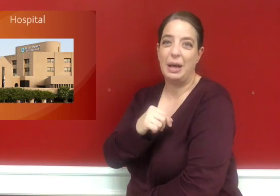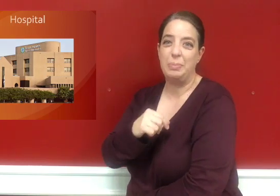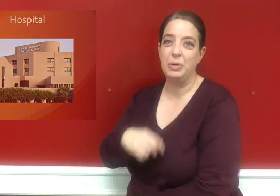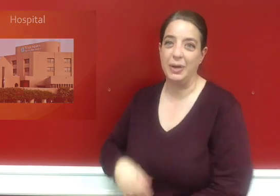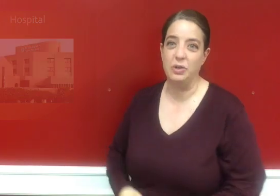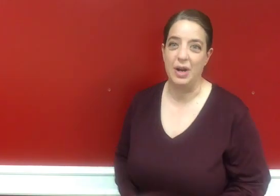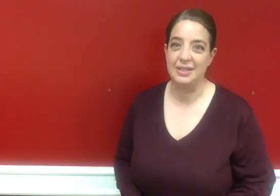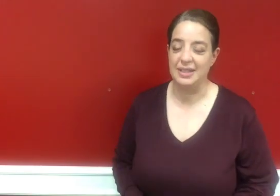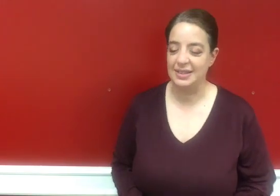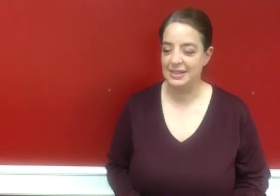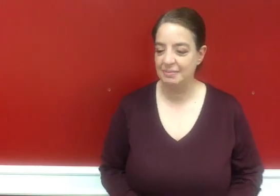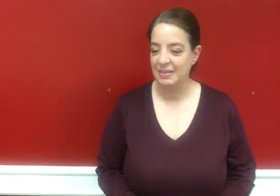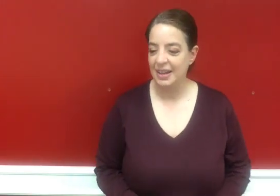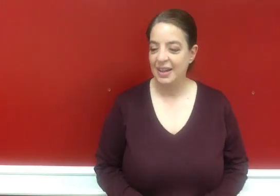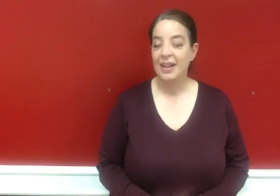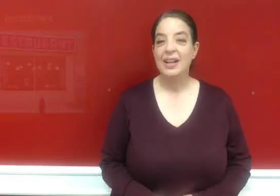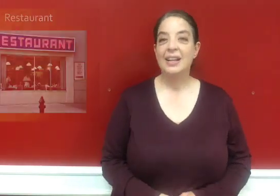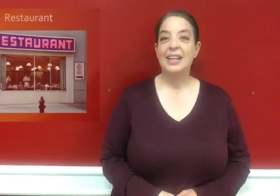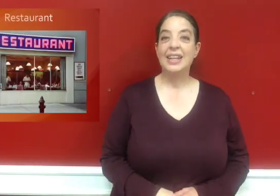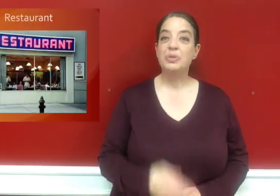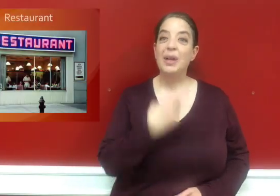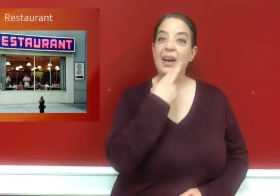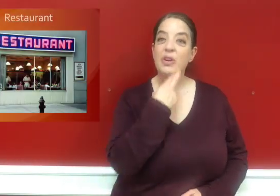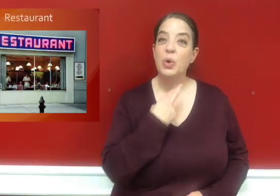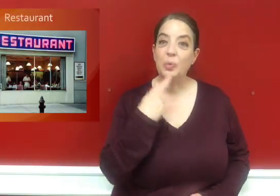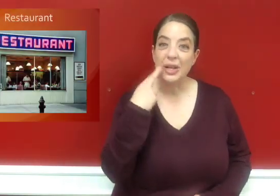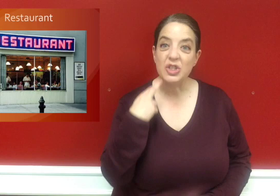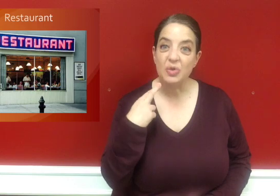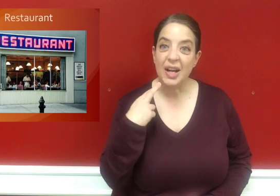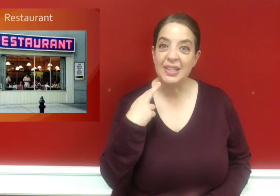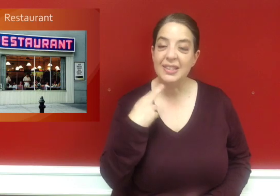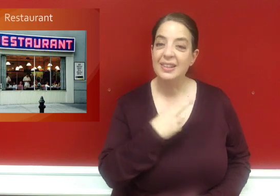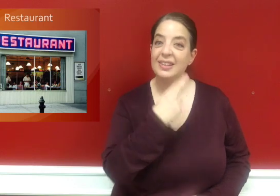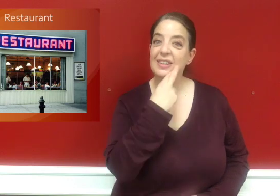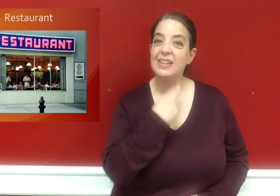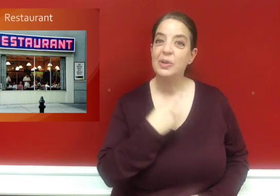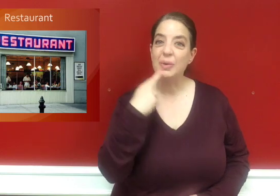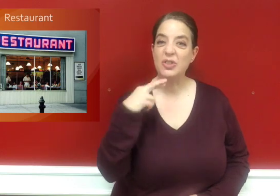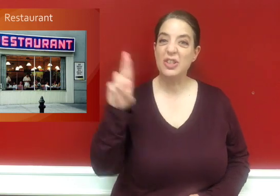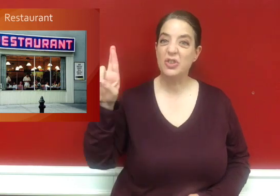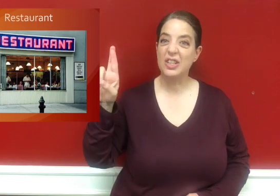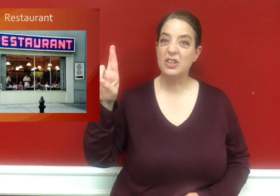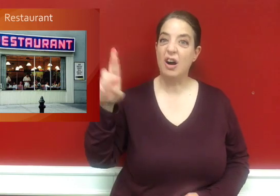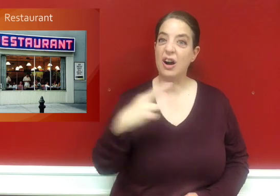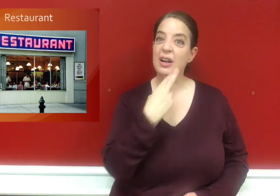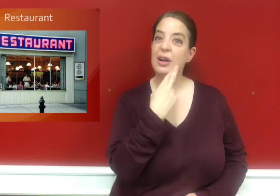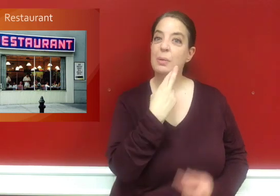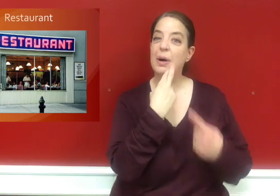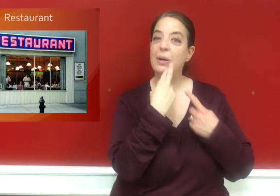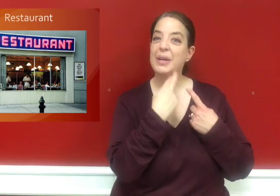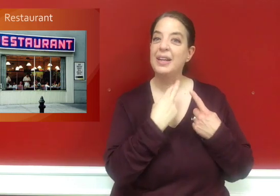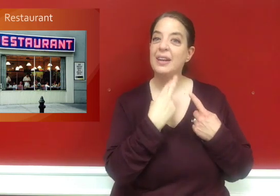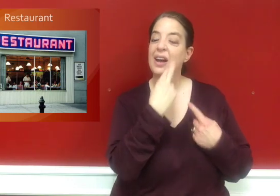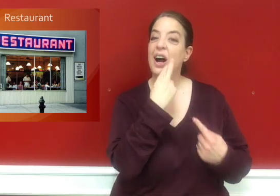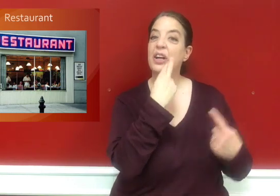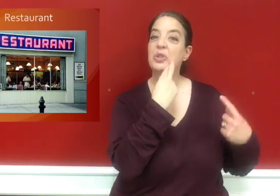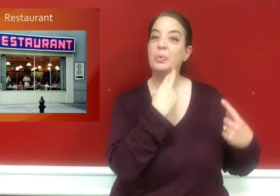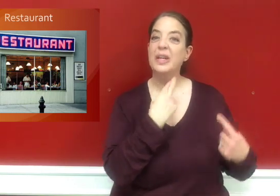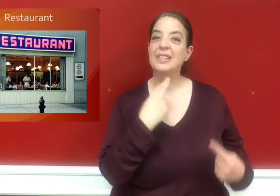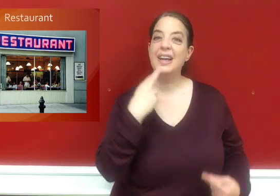big red cross is. Next we have restaurant. Restaurant, so that's an R, palm in on your weak side